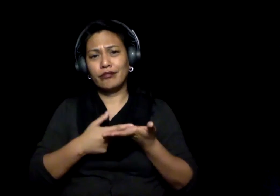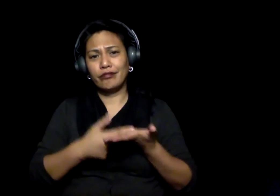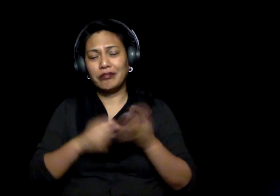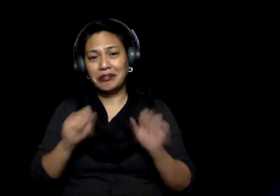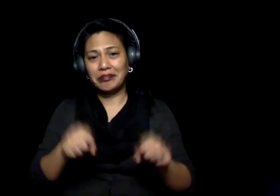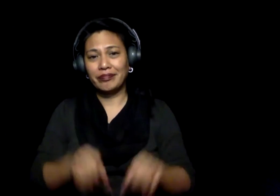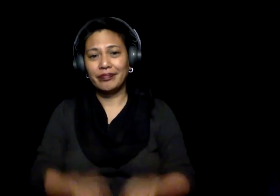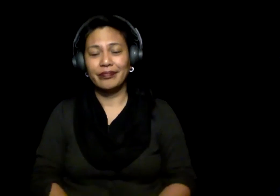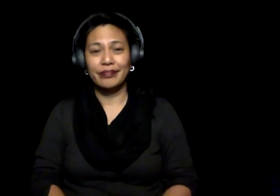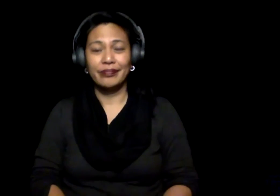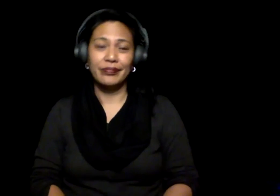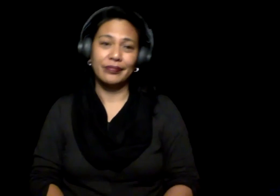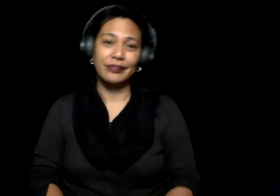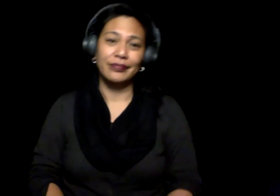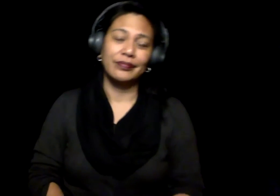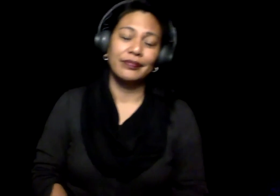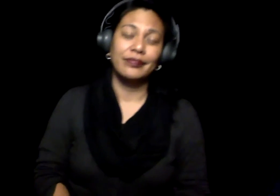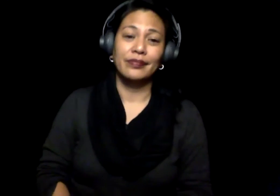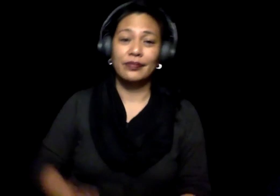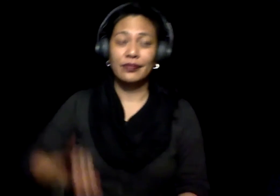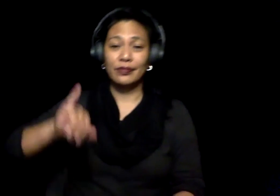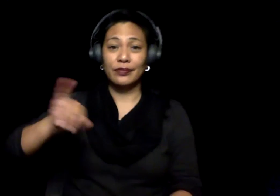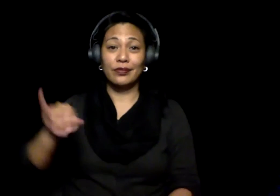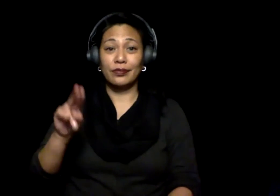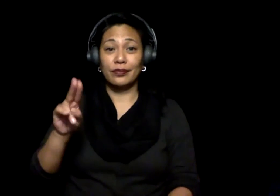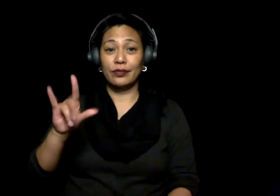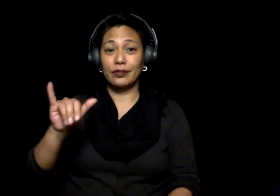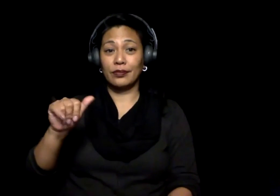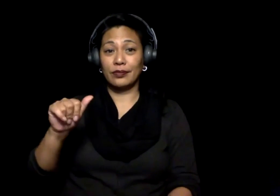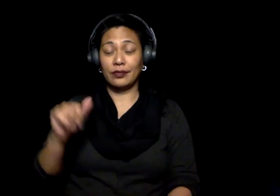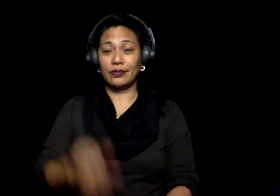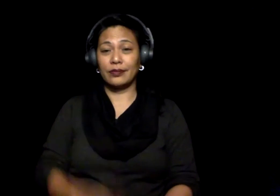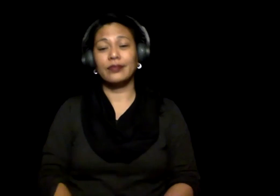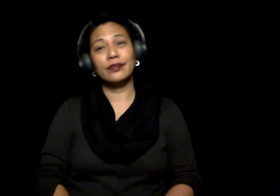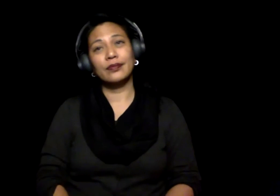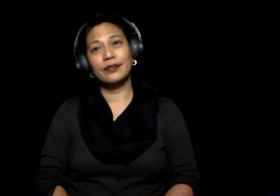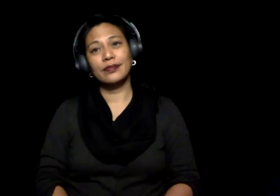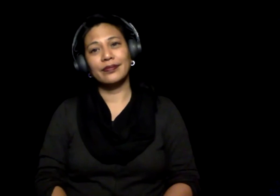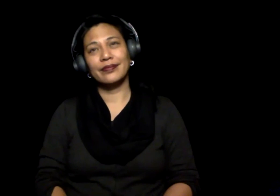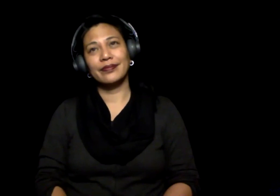So maybe Julia, shall we unmute Julia?